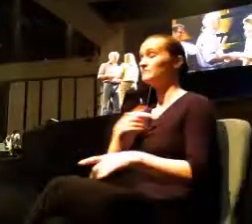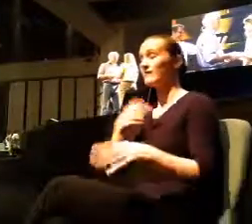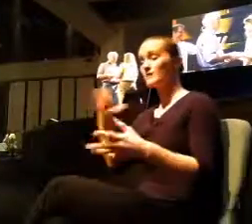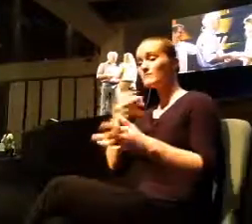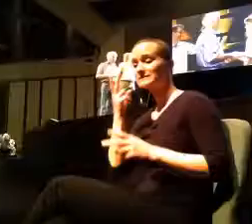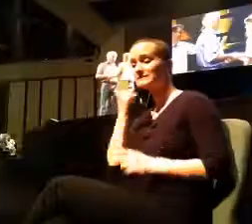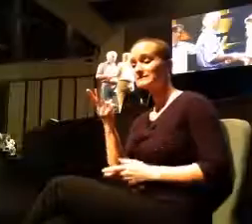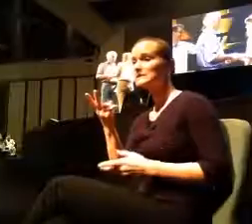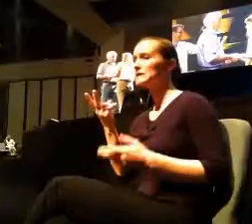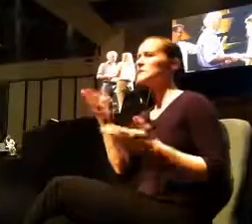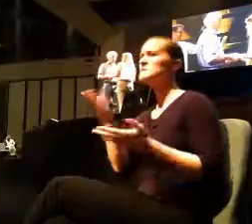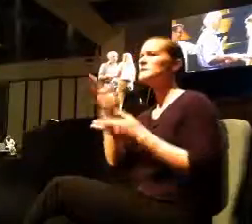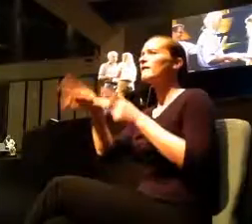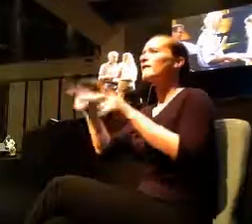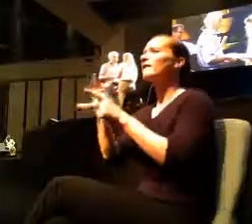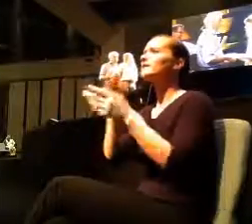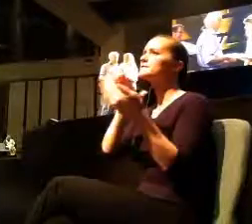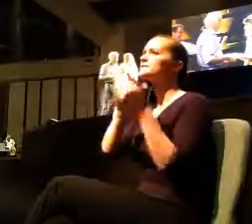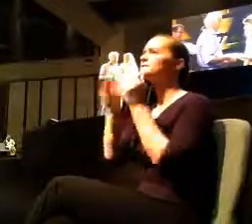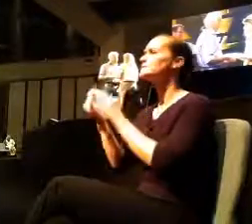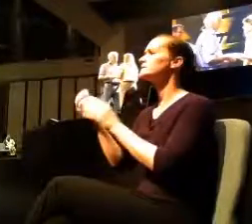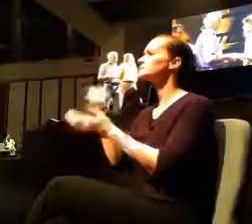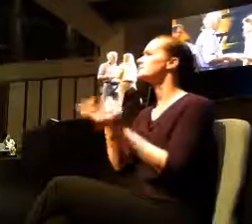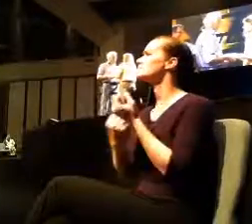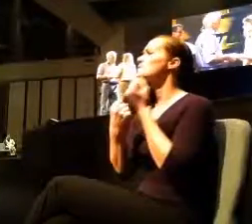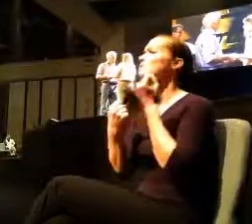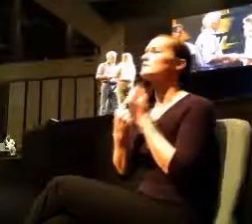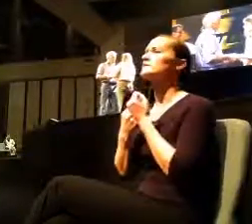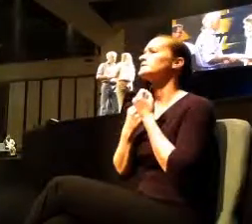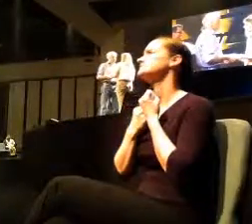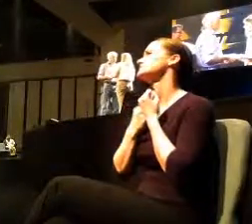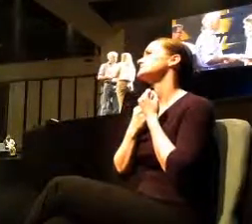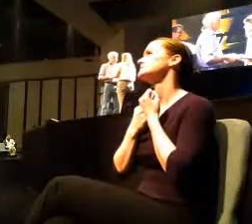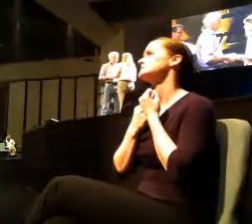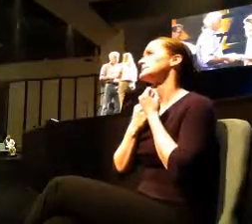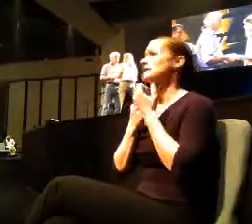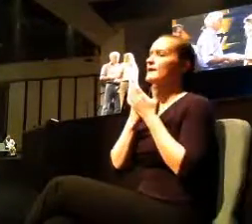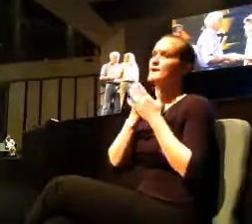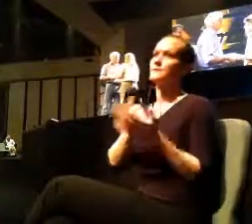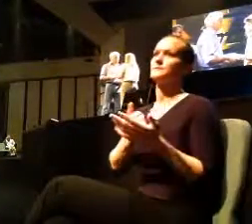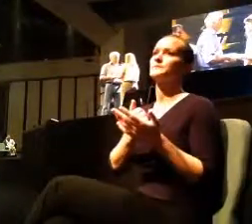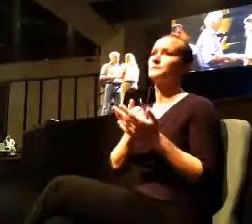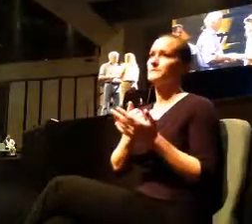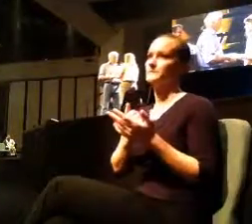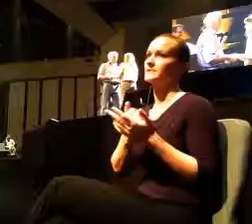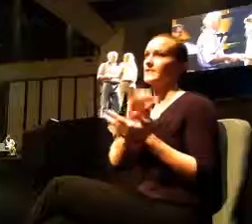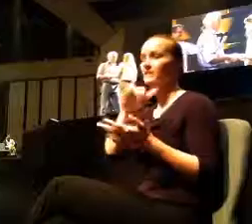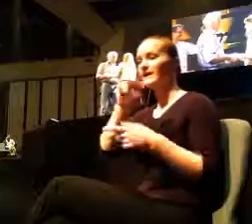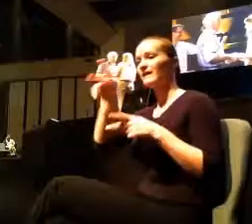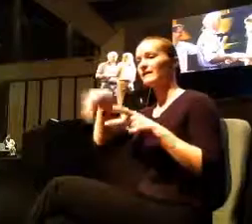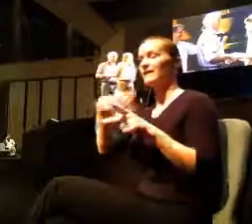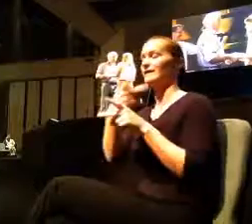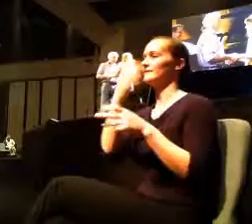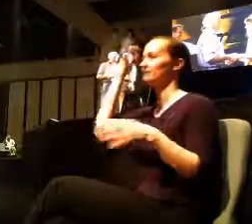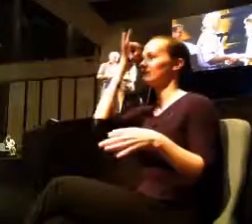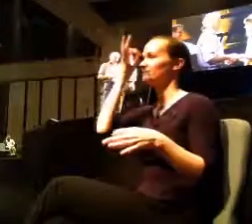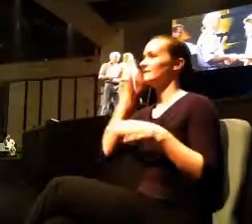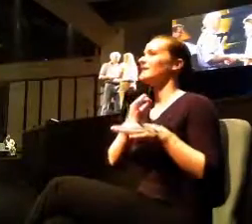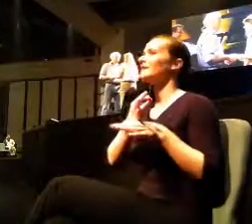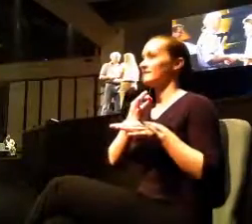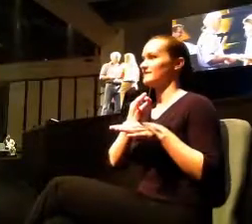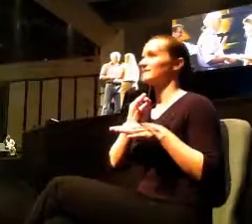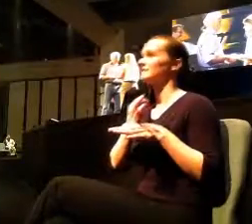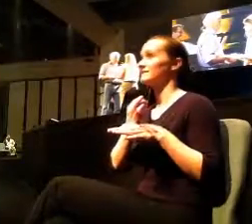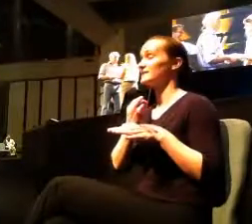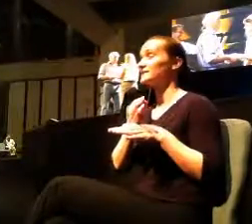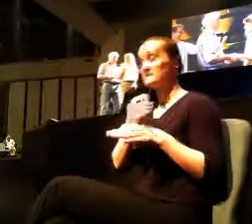what kind of community we support and nurture that kind of faith. And it was a part of your love